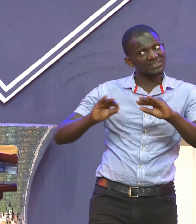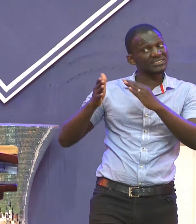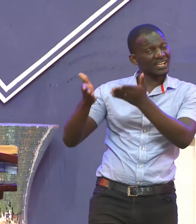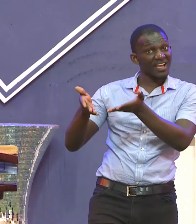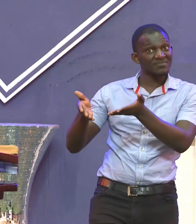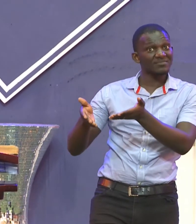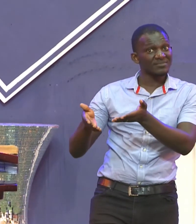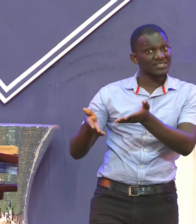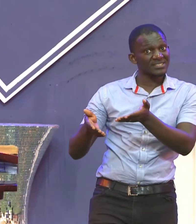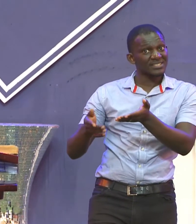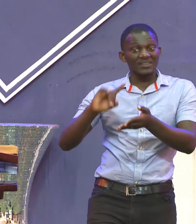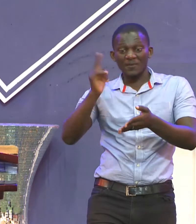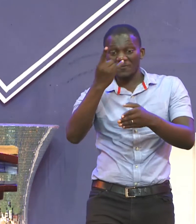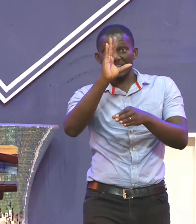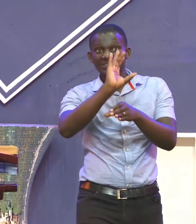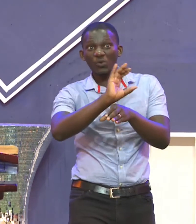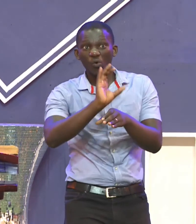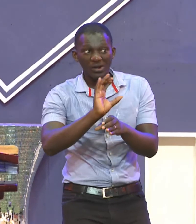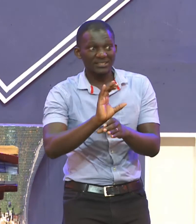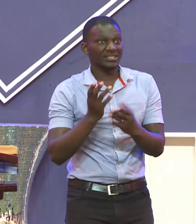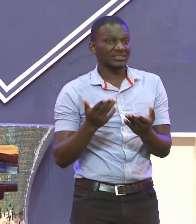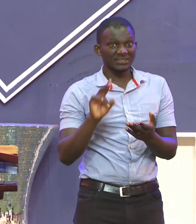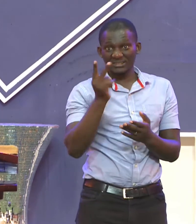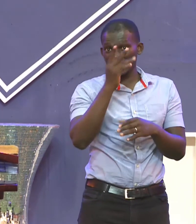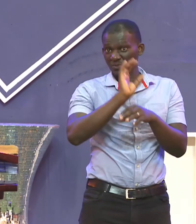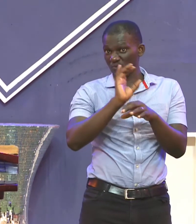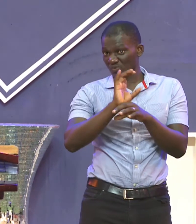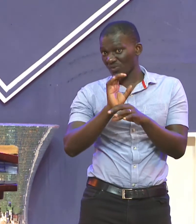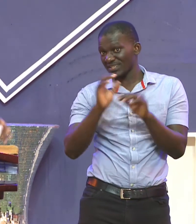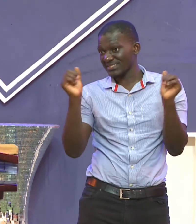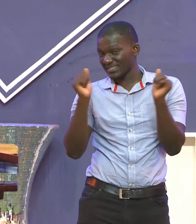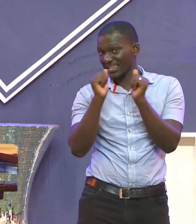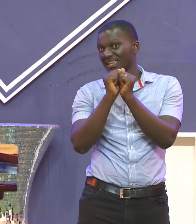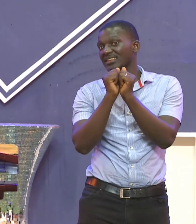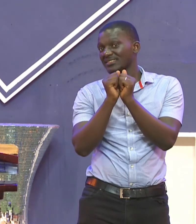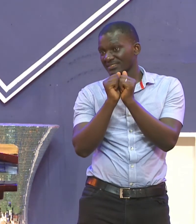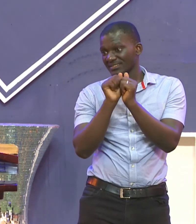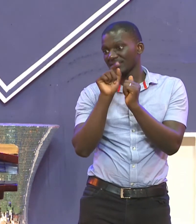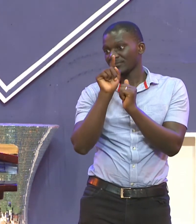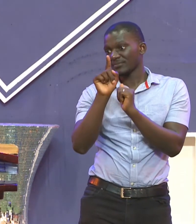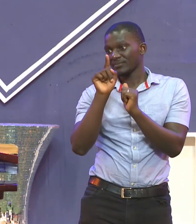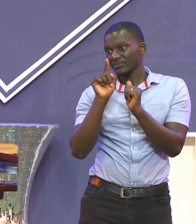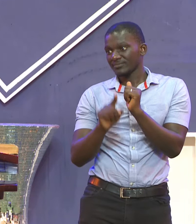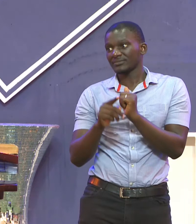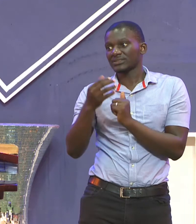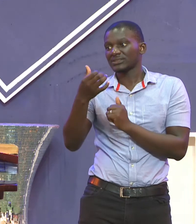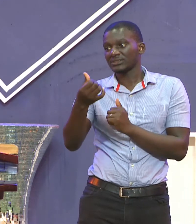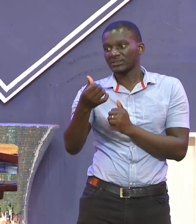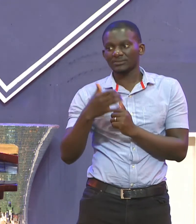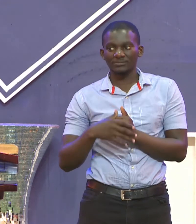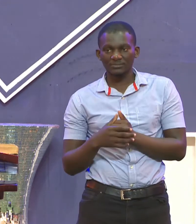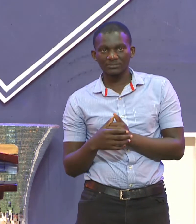Bible has taught us. Obakolise ekyokubiri. In 2 Corinthians. Esula ya 10. Chapter 10. Olunyiri lwa mukaga. Verse